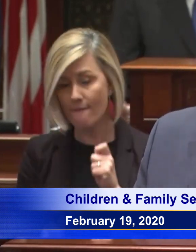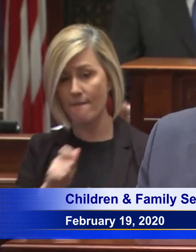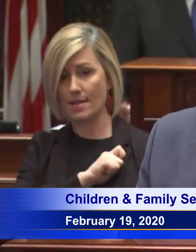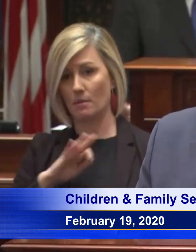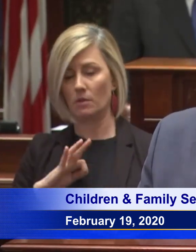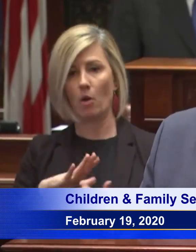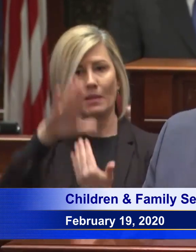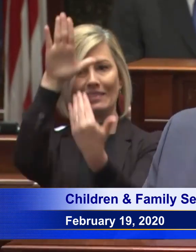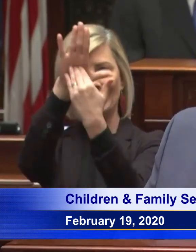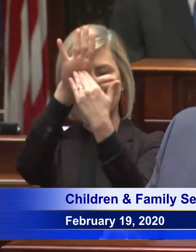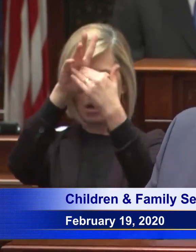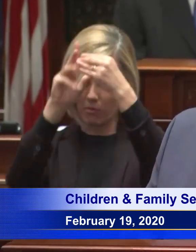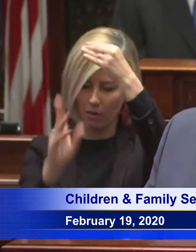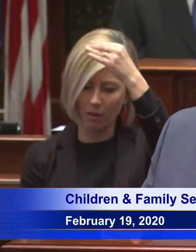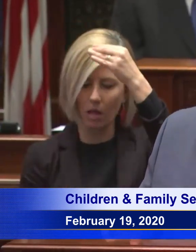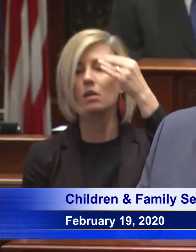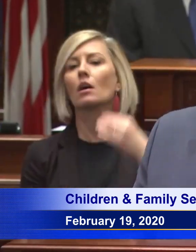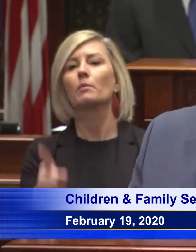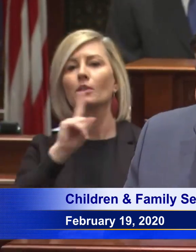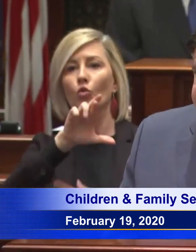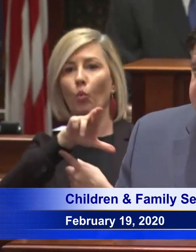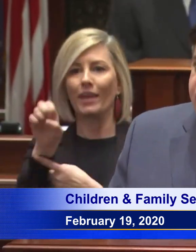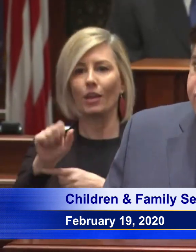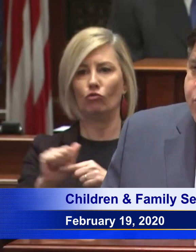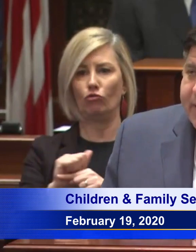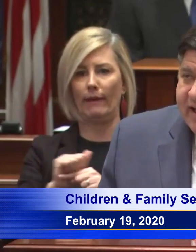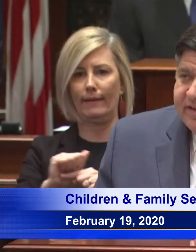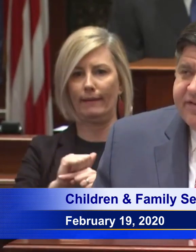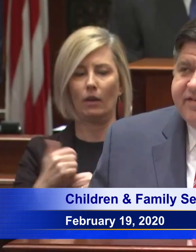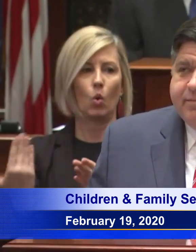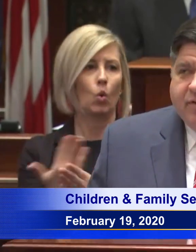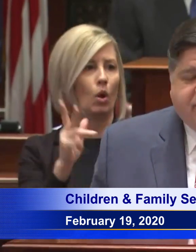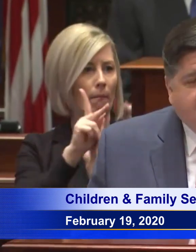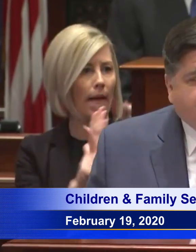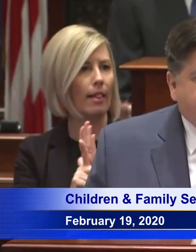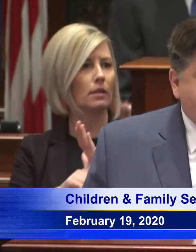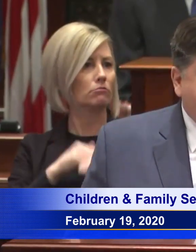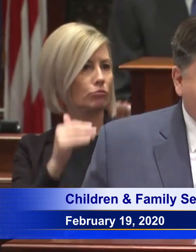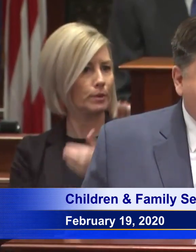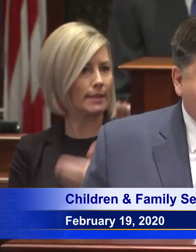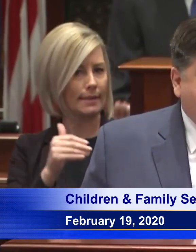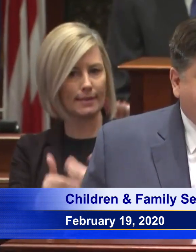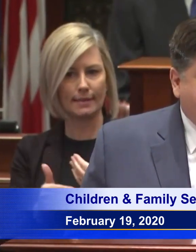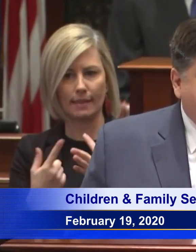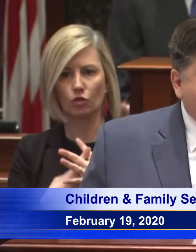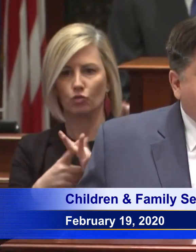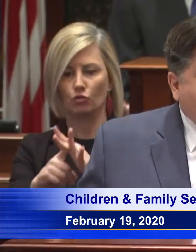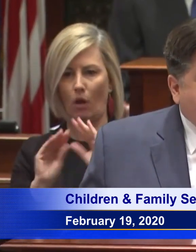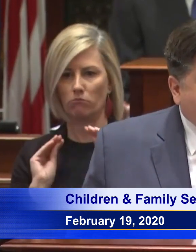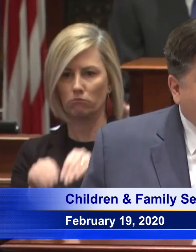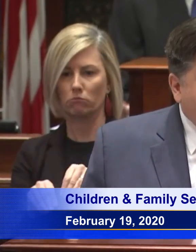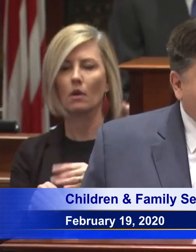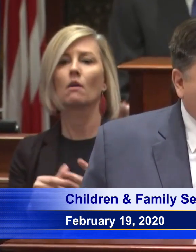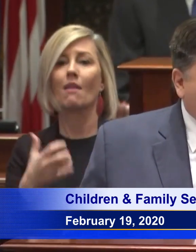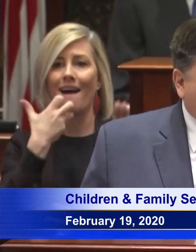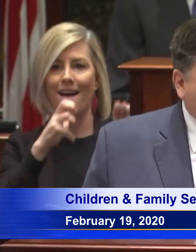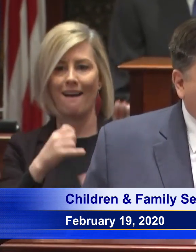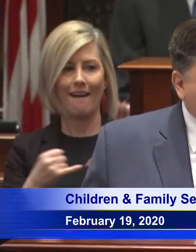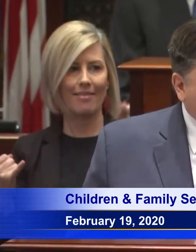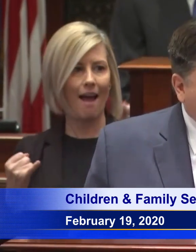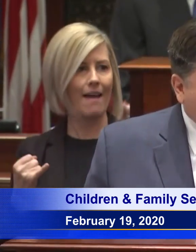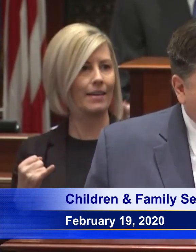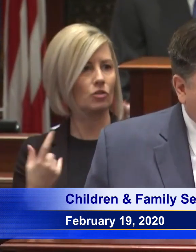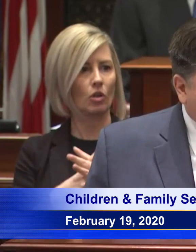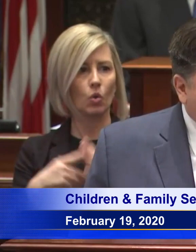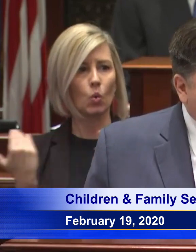Every staff person from top to bottom is being retrained. New policies and procedures have been enacted. The hotline has